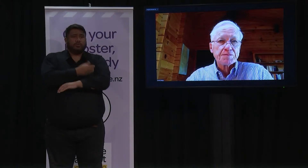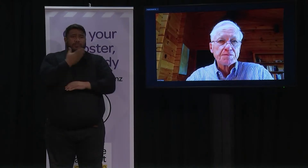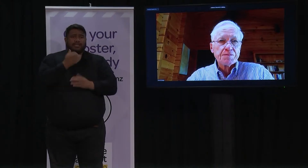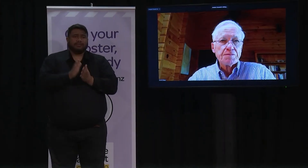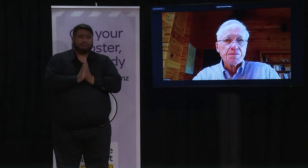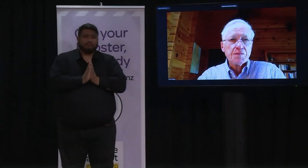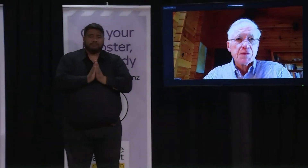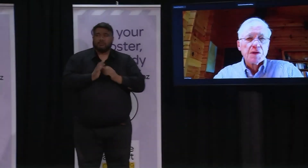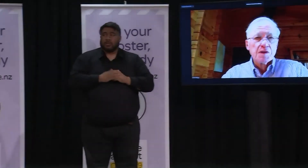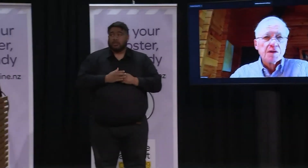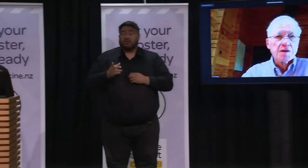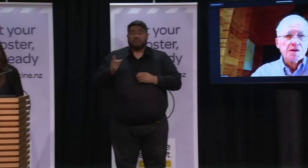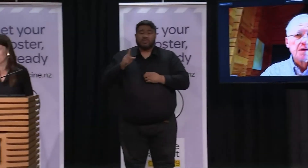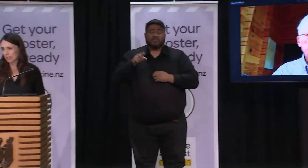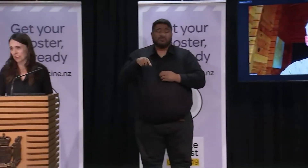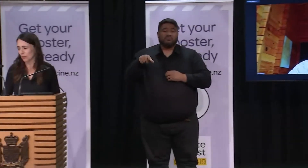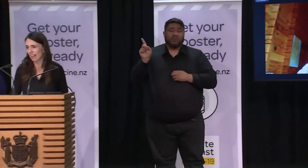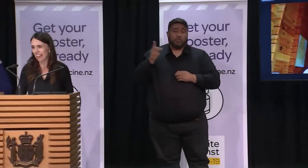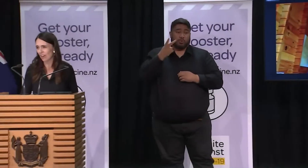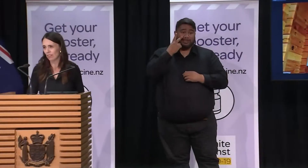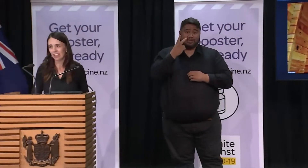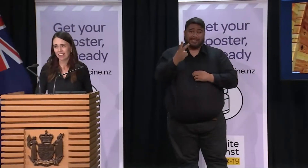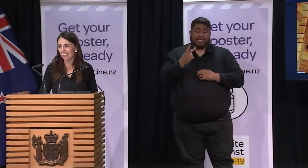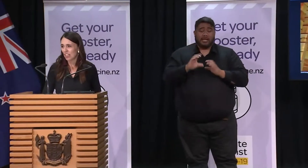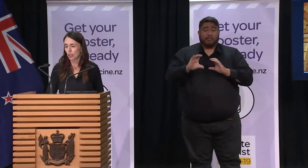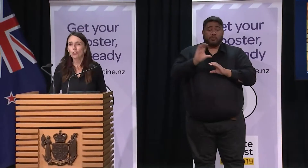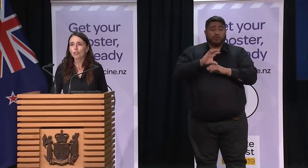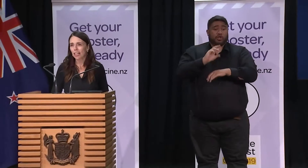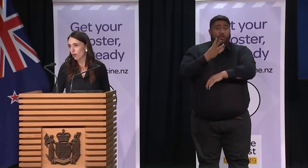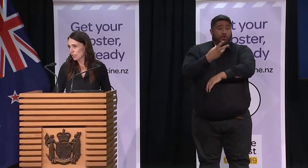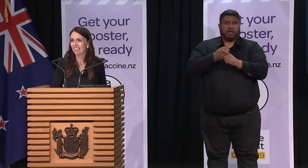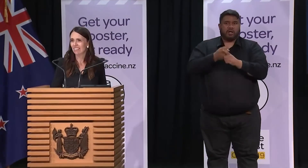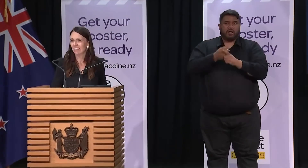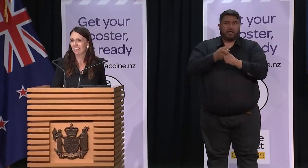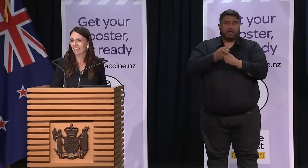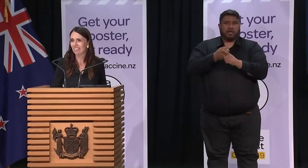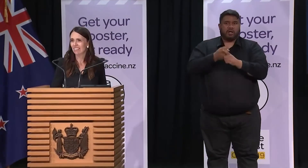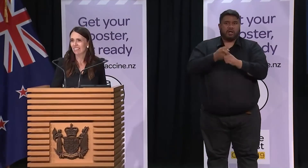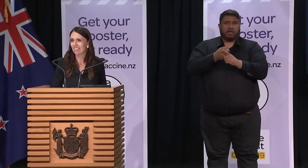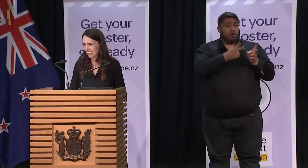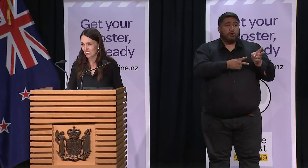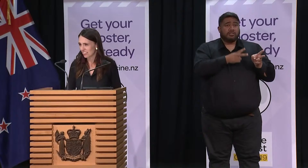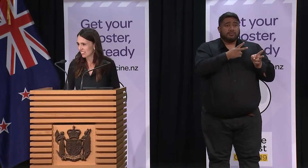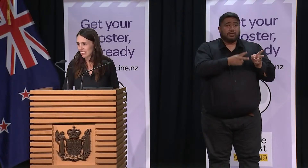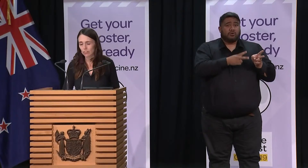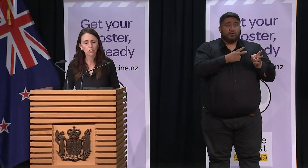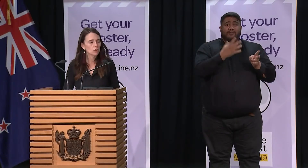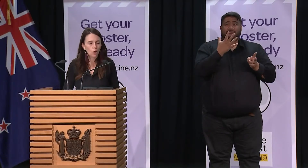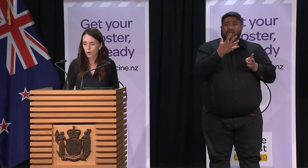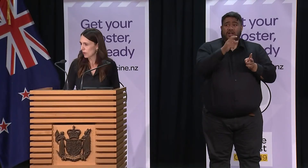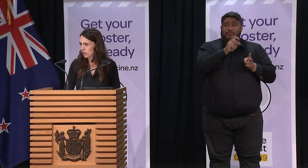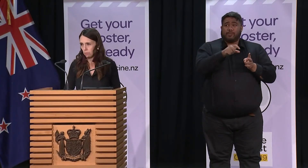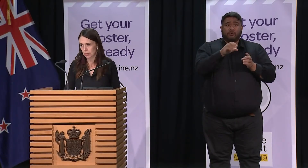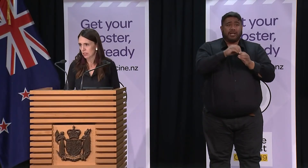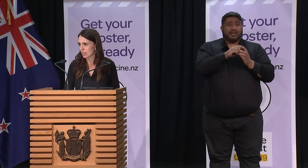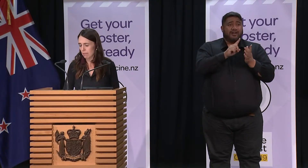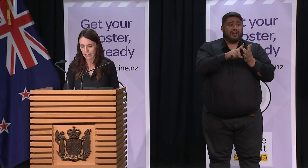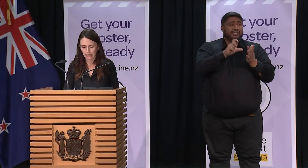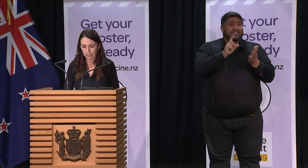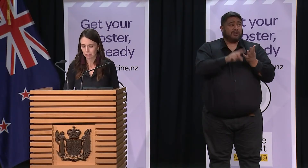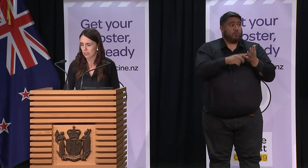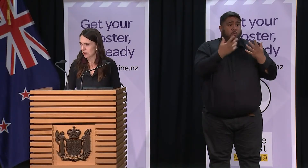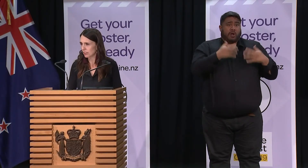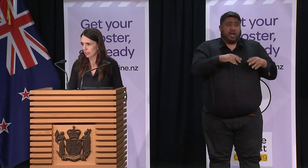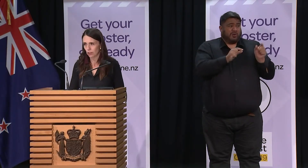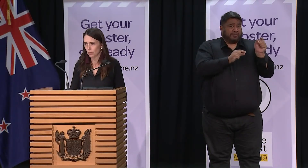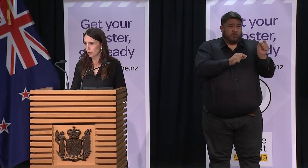Absolutely, and we are seeing the impact of boosters right now. You know, you look at our hospitalisations. There is no question boosters